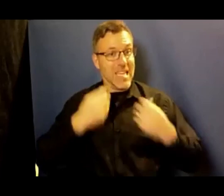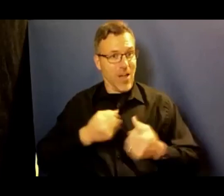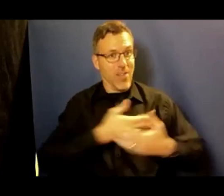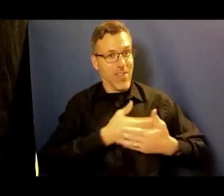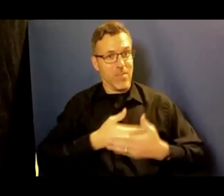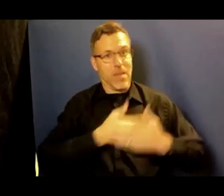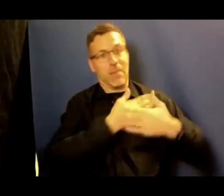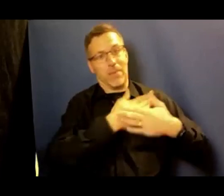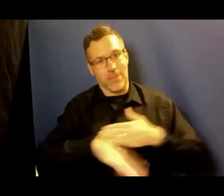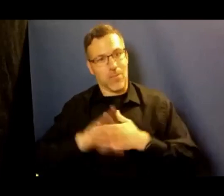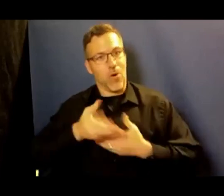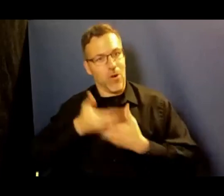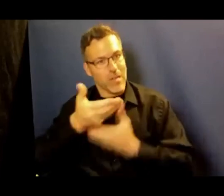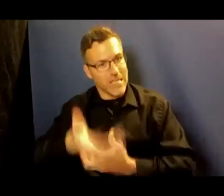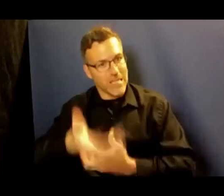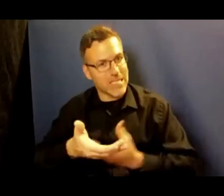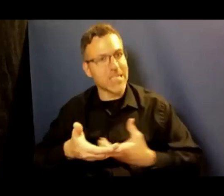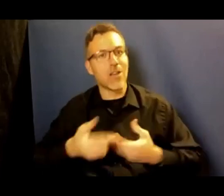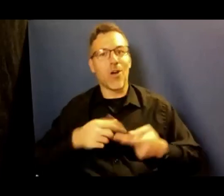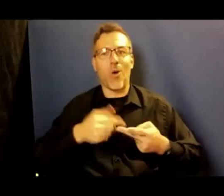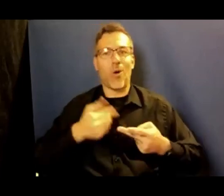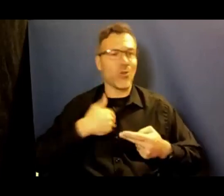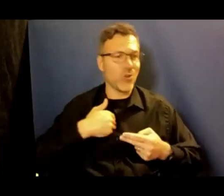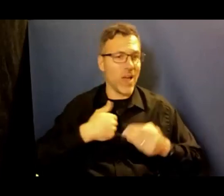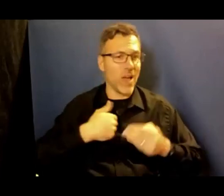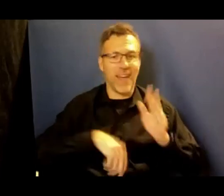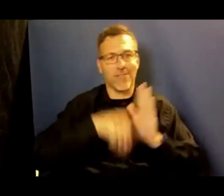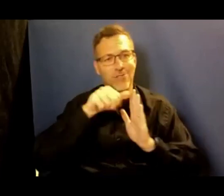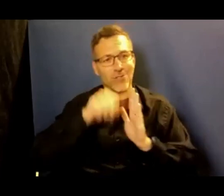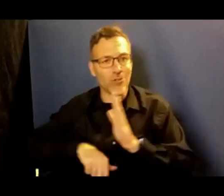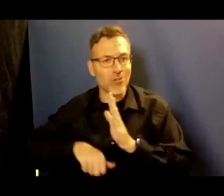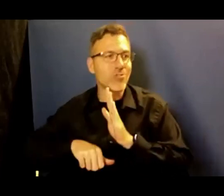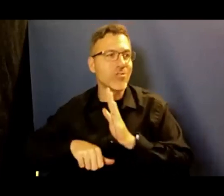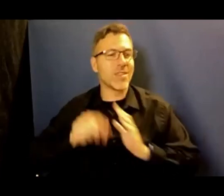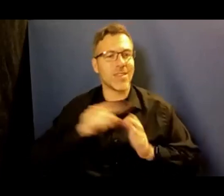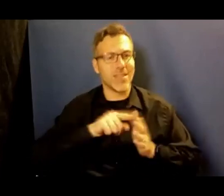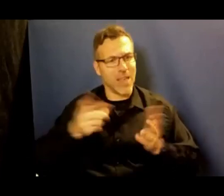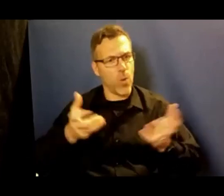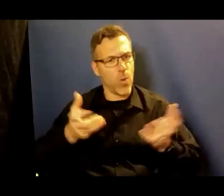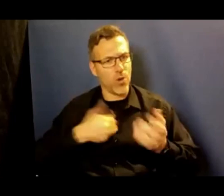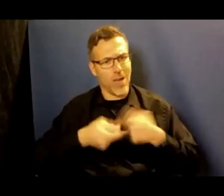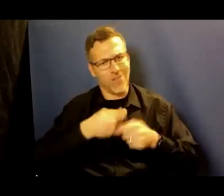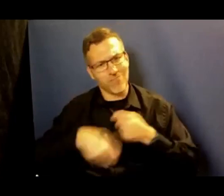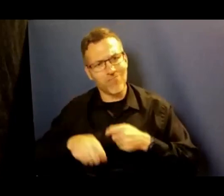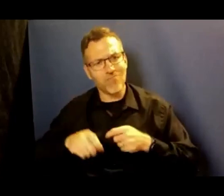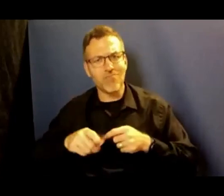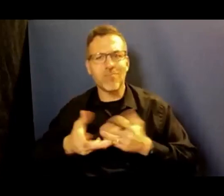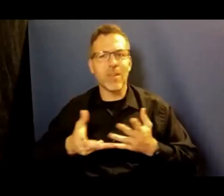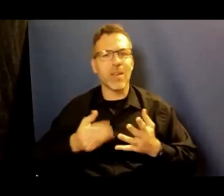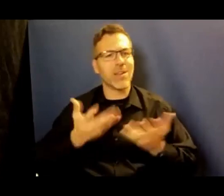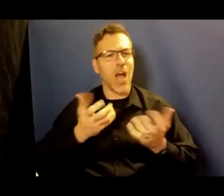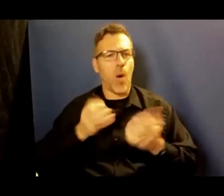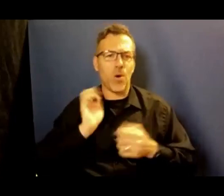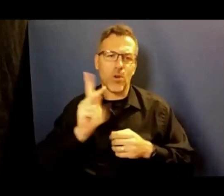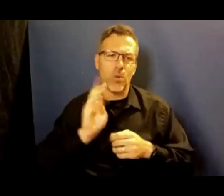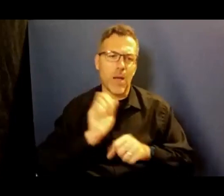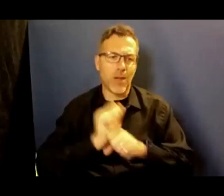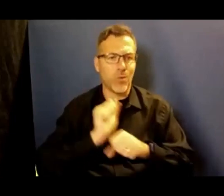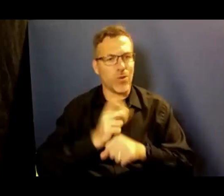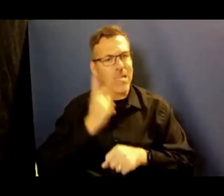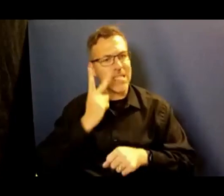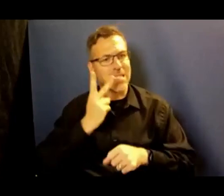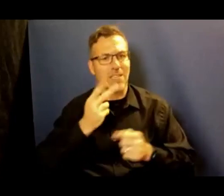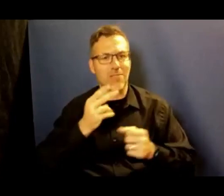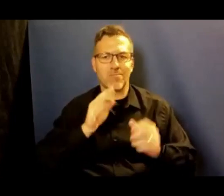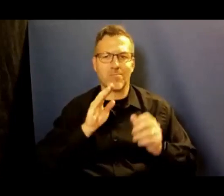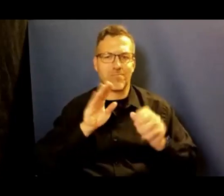because life's going to be better, and transplants and good things. Like I want to go back to work and see good things.